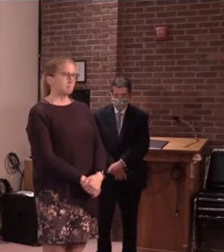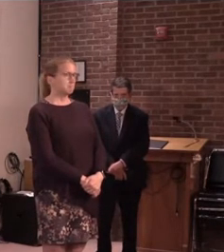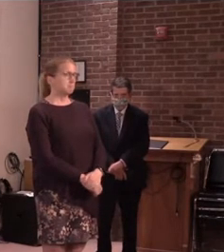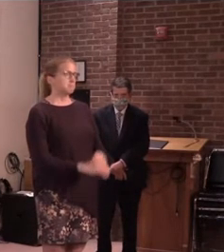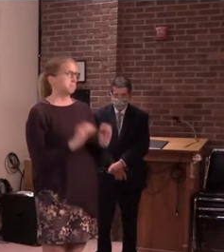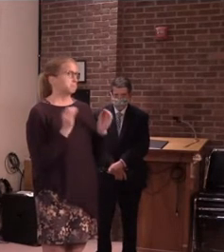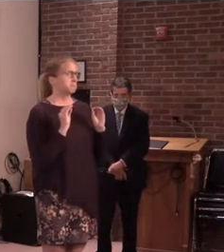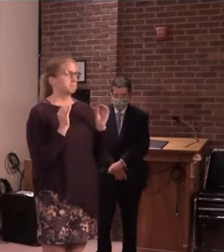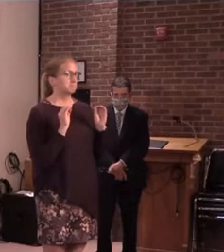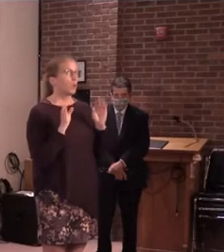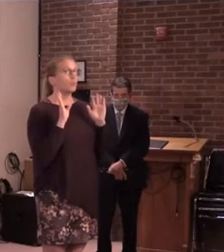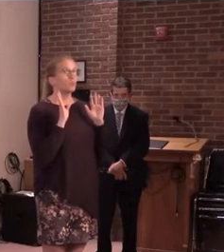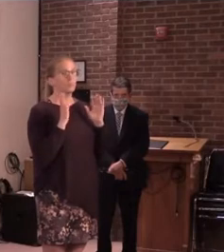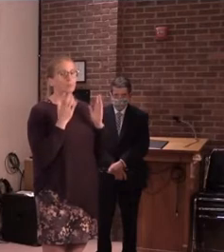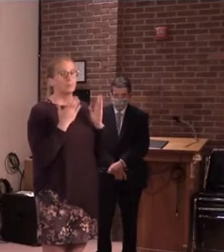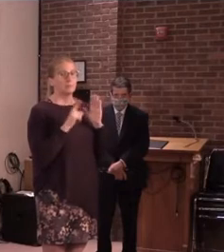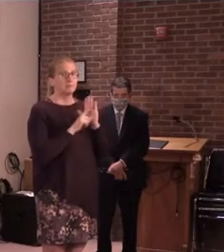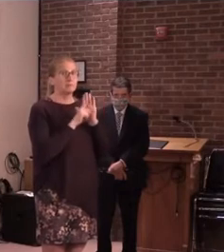Okay,